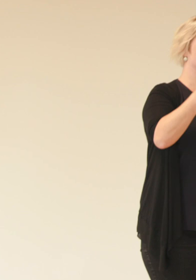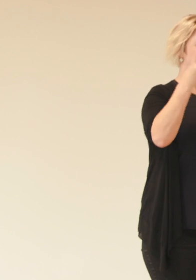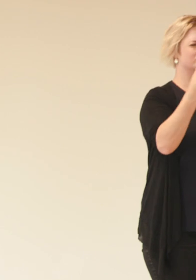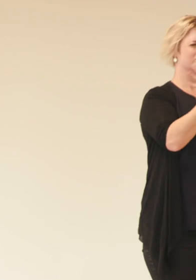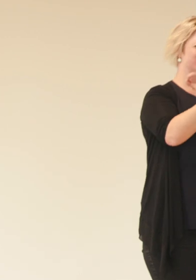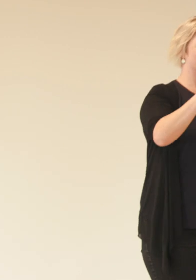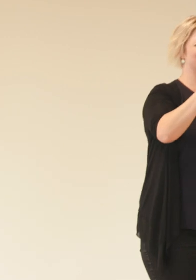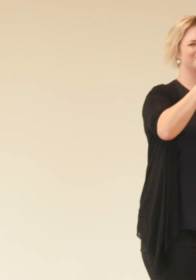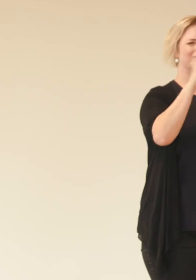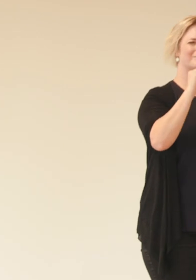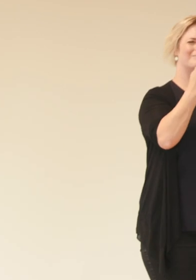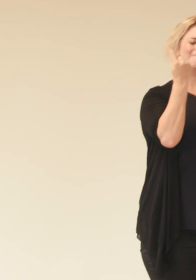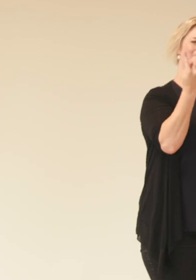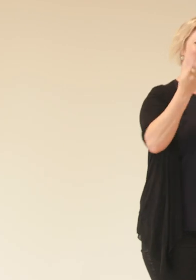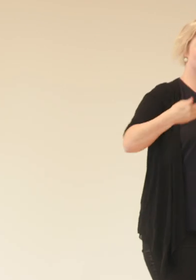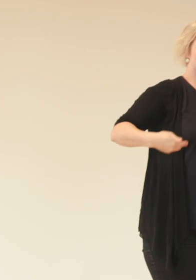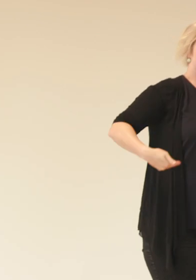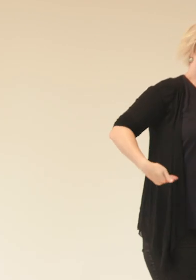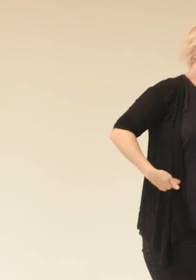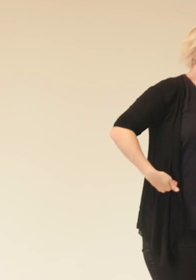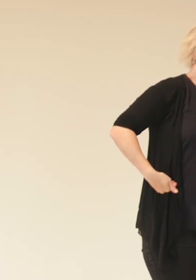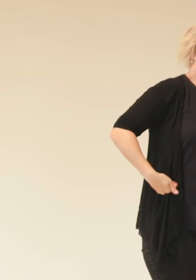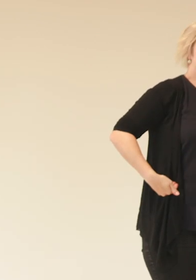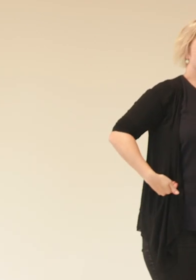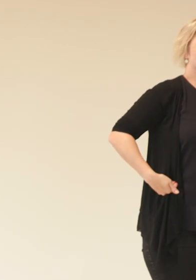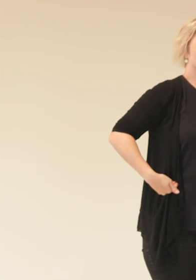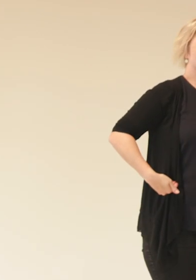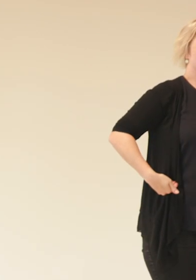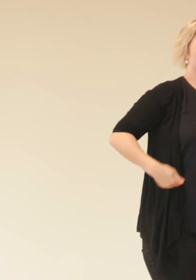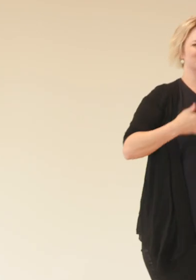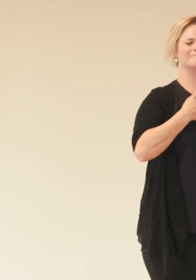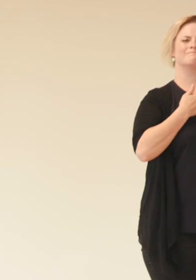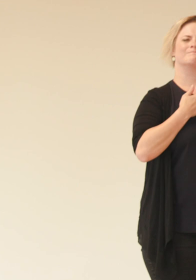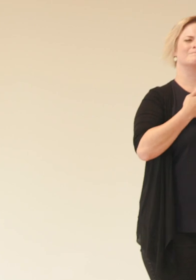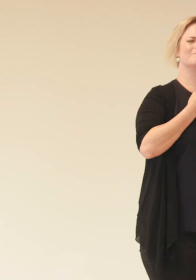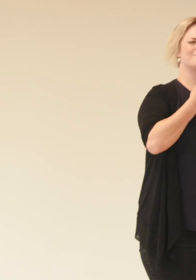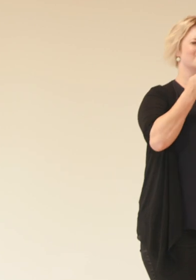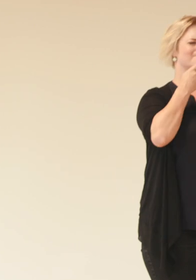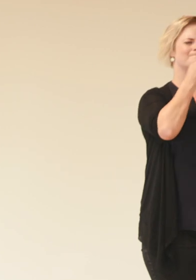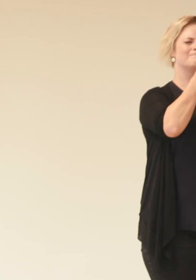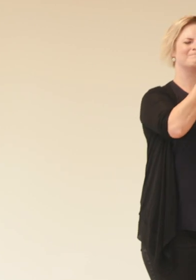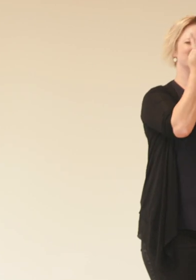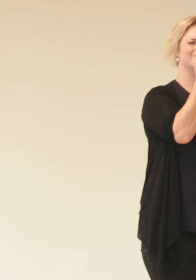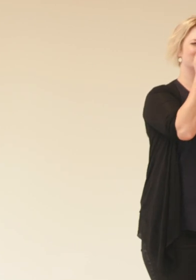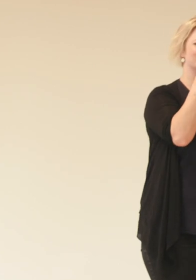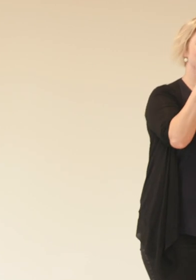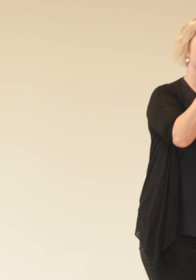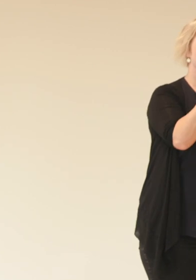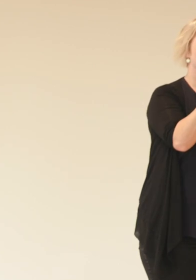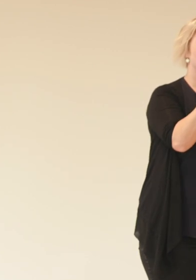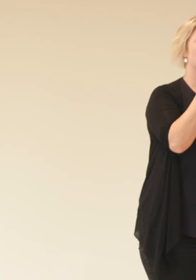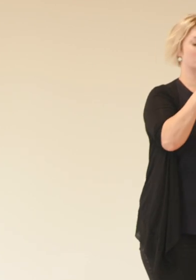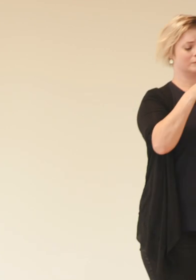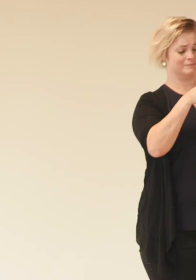talking at me and telling me there's something else, there's something more, there's something more. But at that moment, I could not focus on my